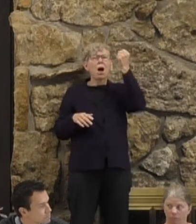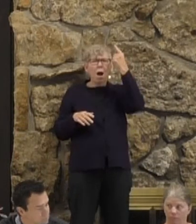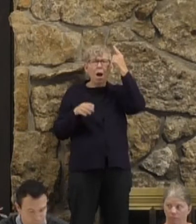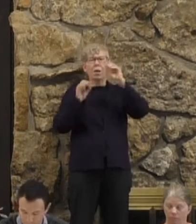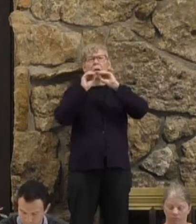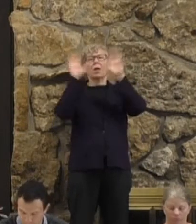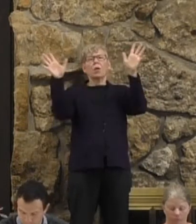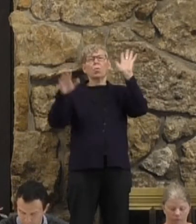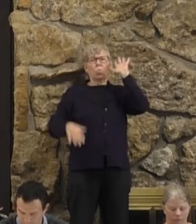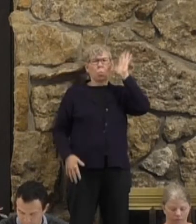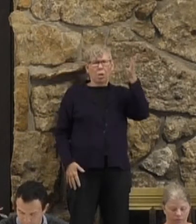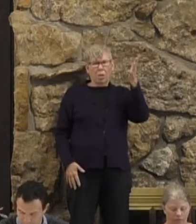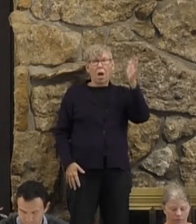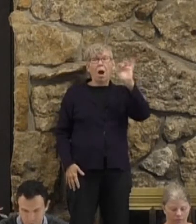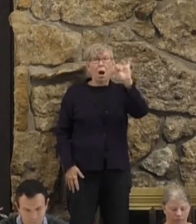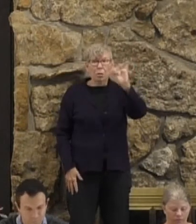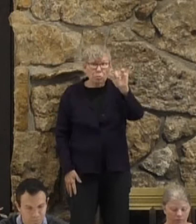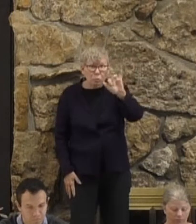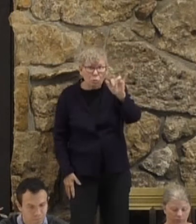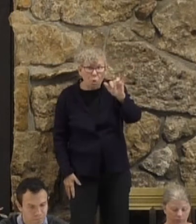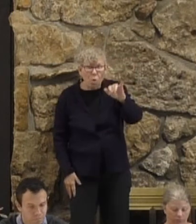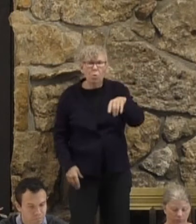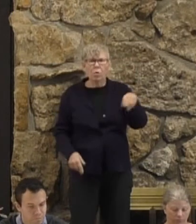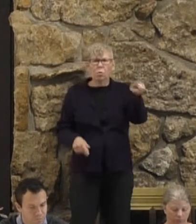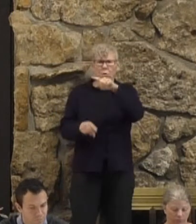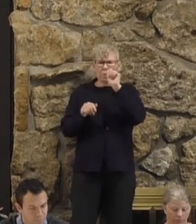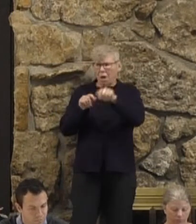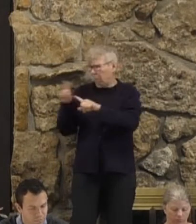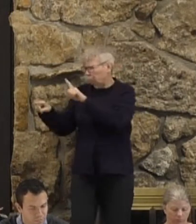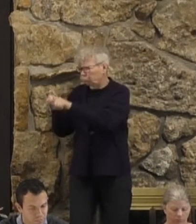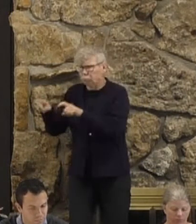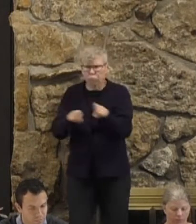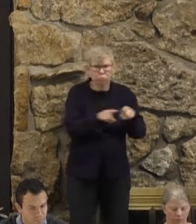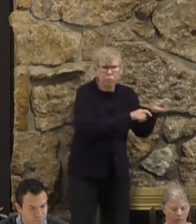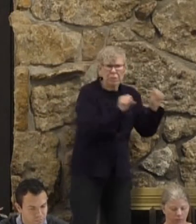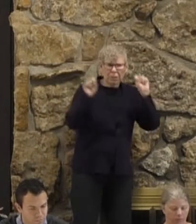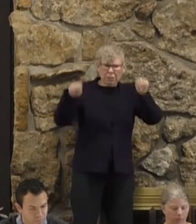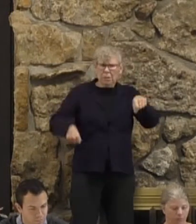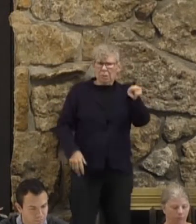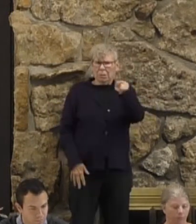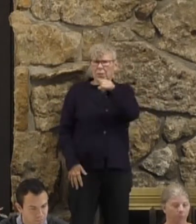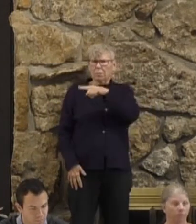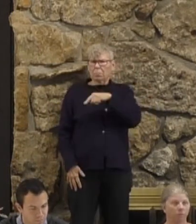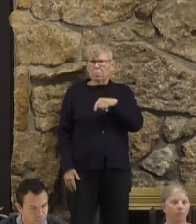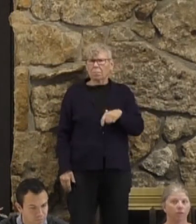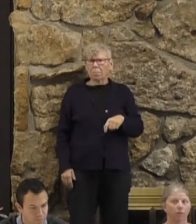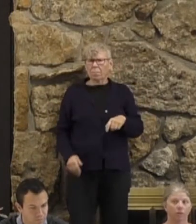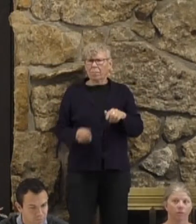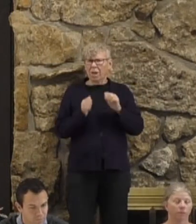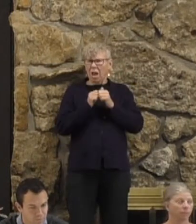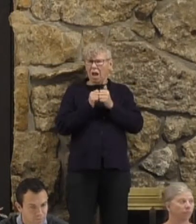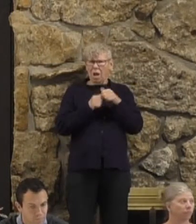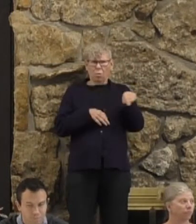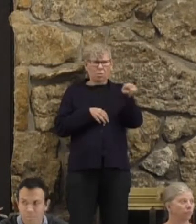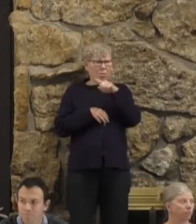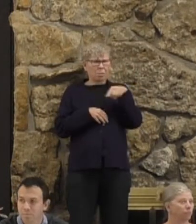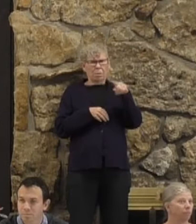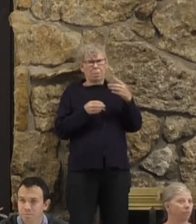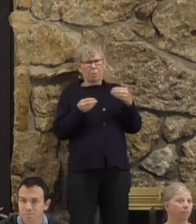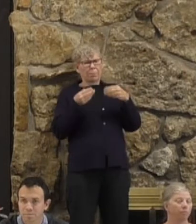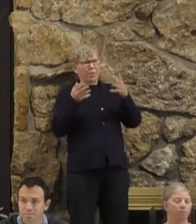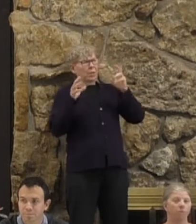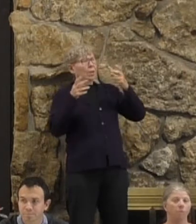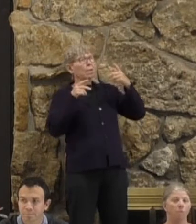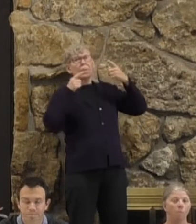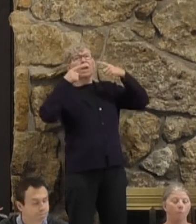So how do you get to effective communication? Well, again, the law is clear. You've got to provide auxiliary aids and services. In most situations, that's going to